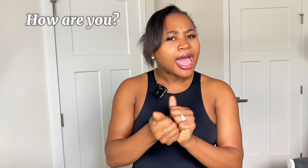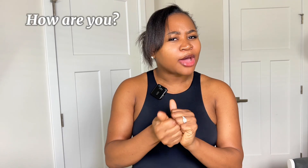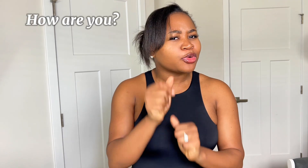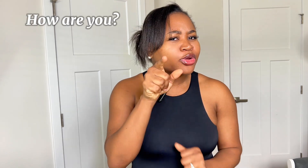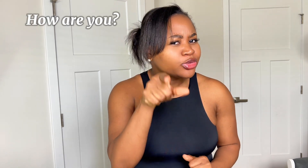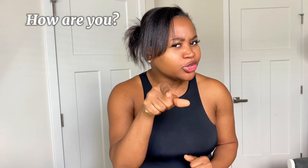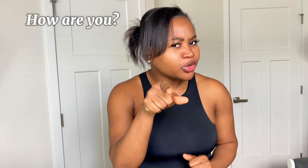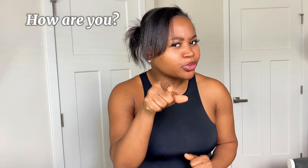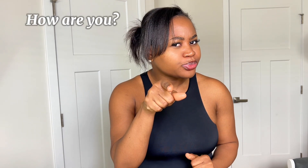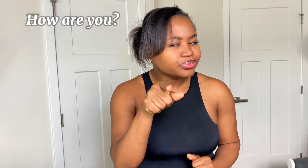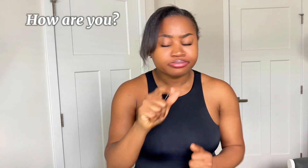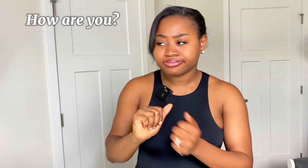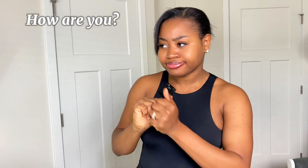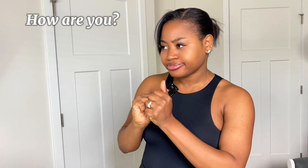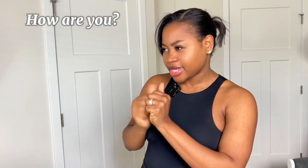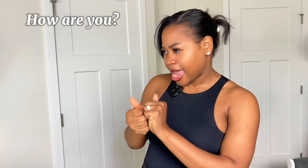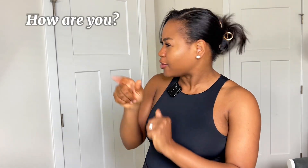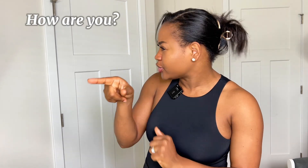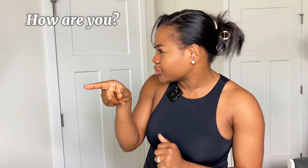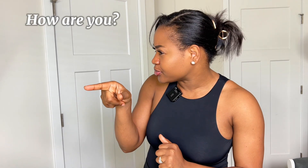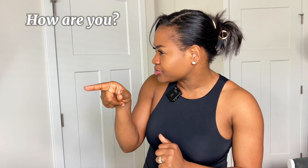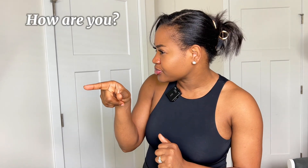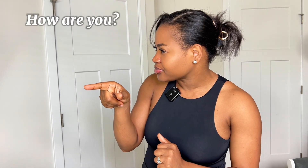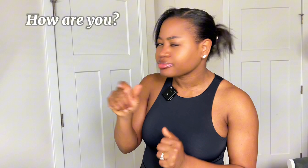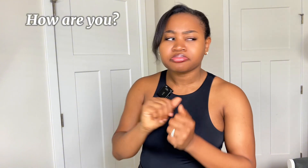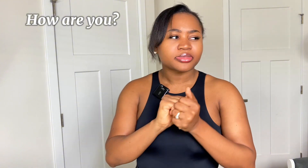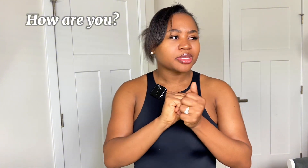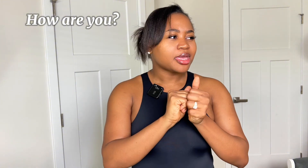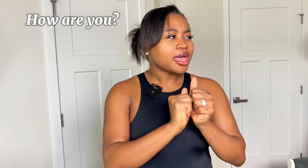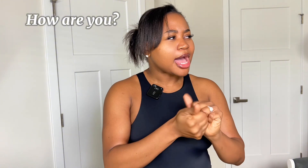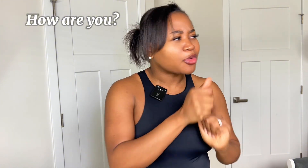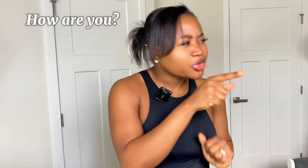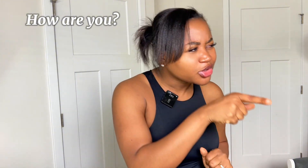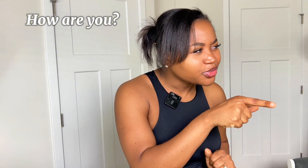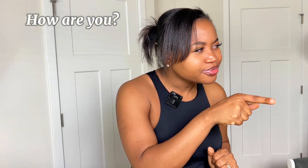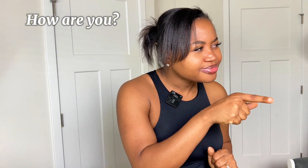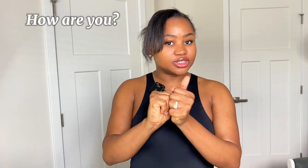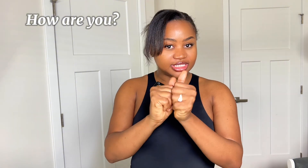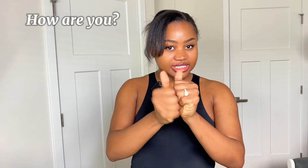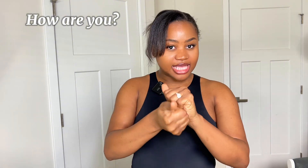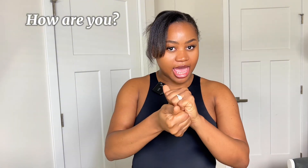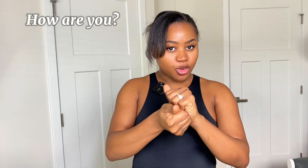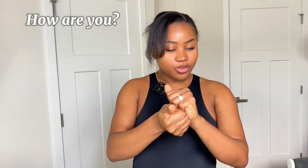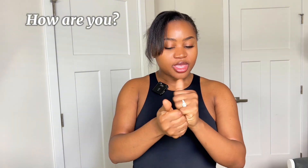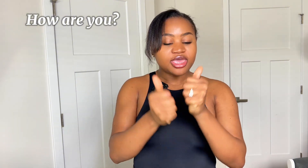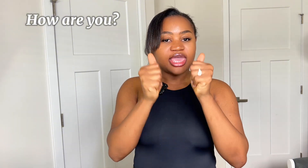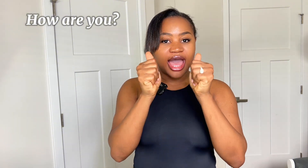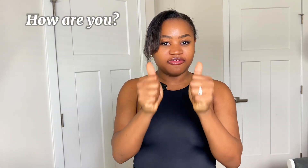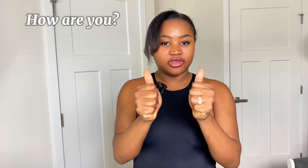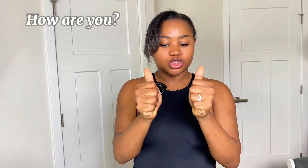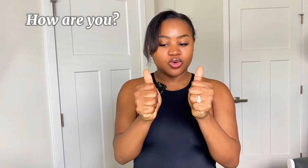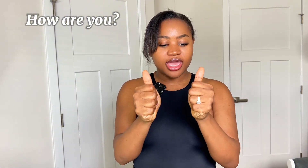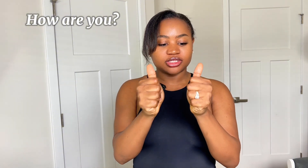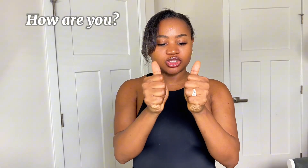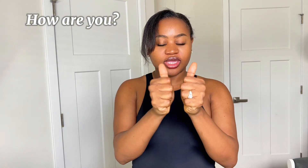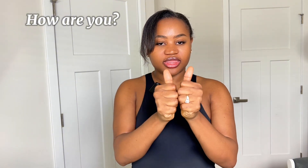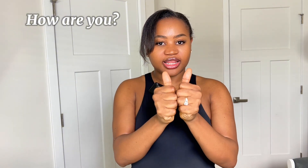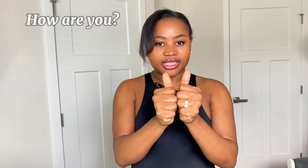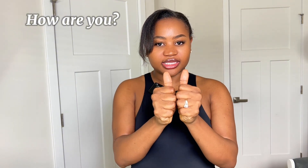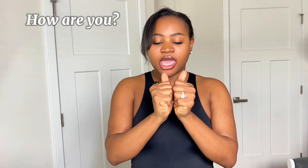How are you? How are you? How are you? So this is how you have your two hands together like this, and you